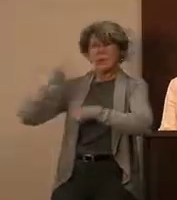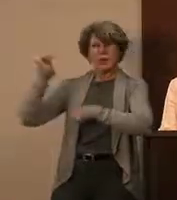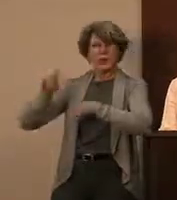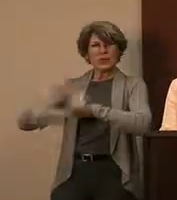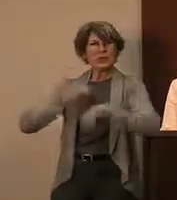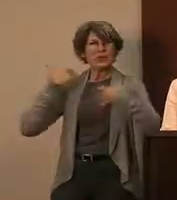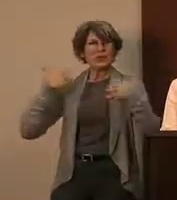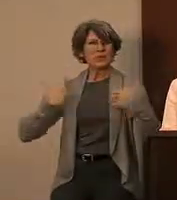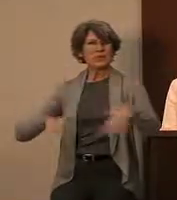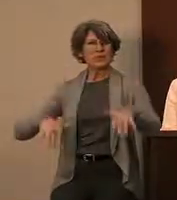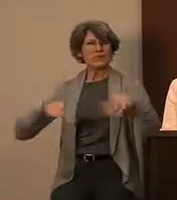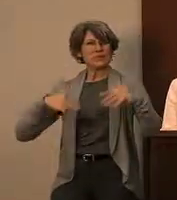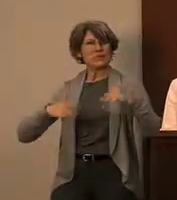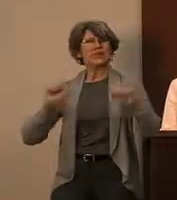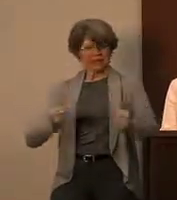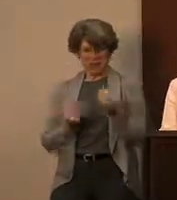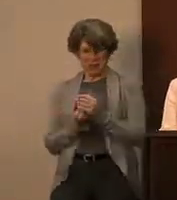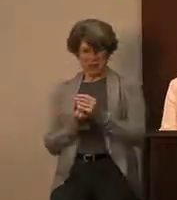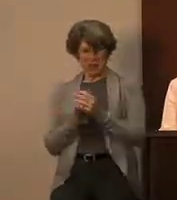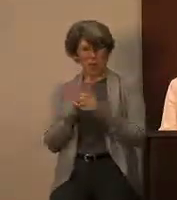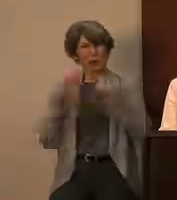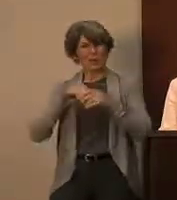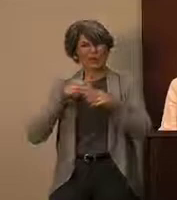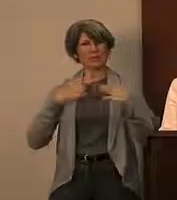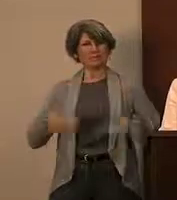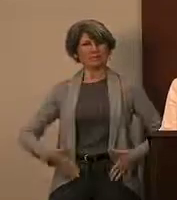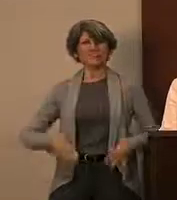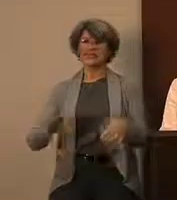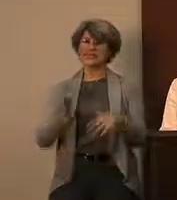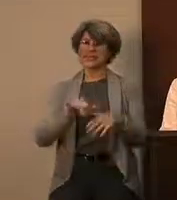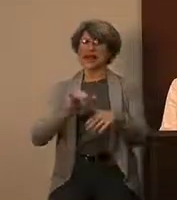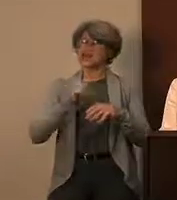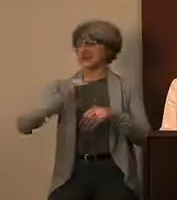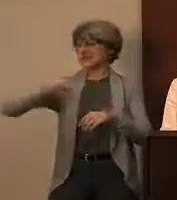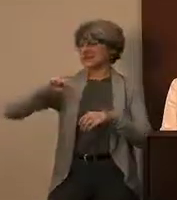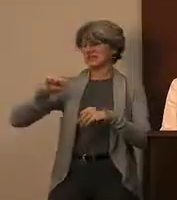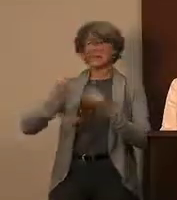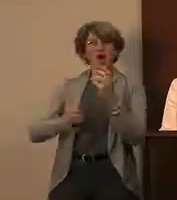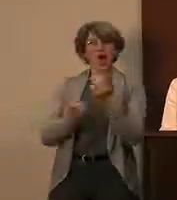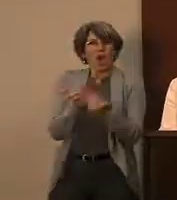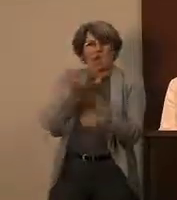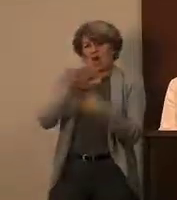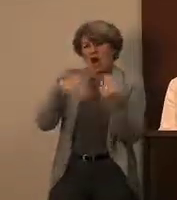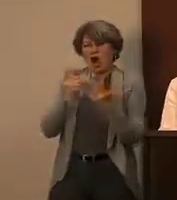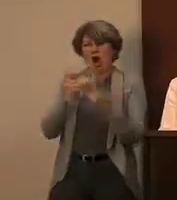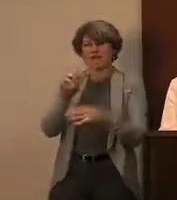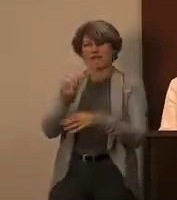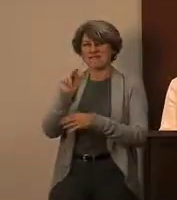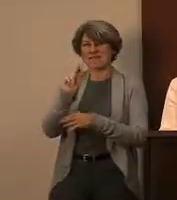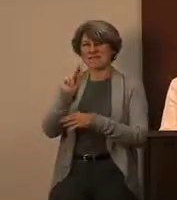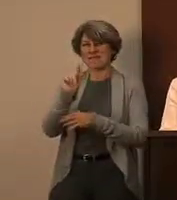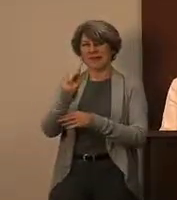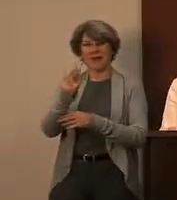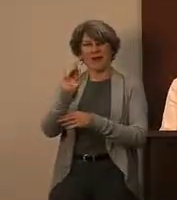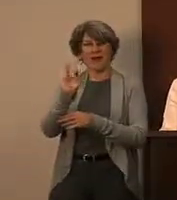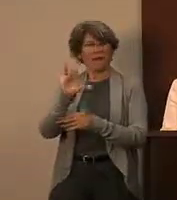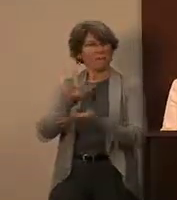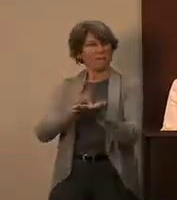this particular strain is resistant to almost all antibiotics. So it's become a big problem in